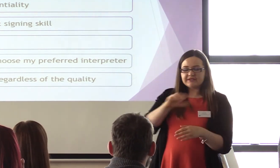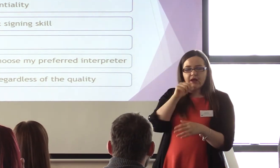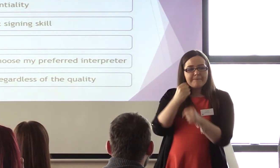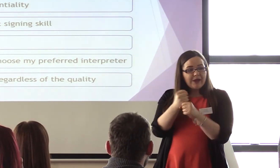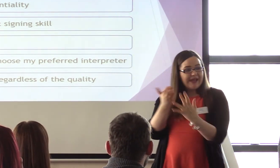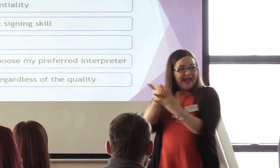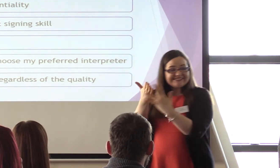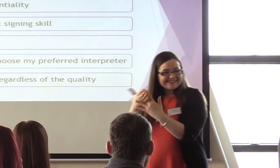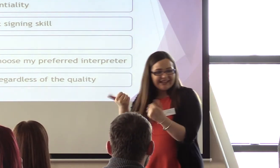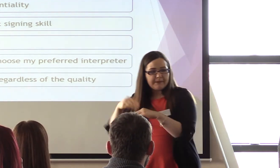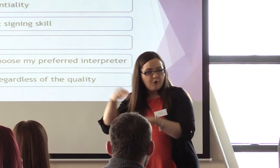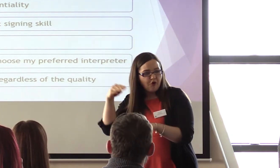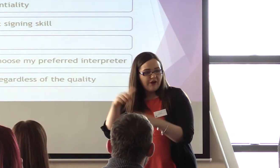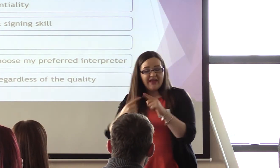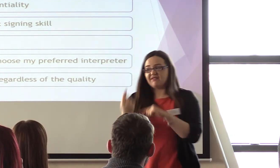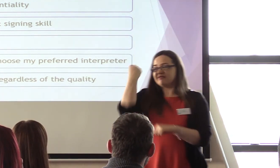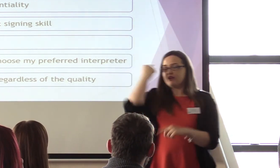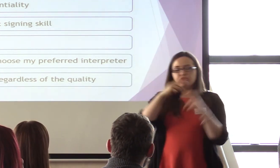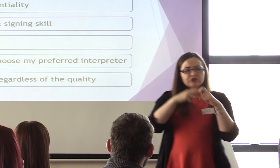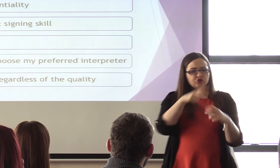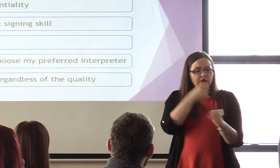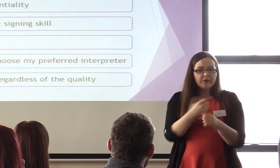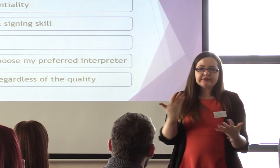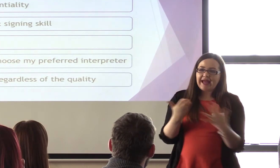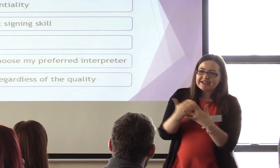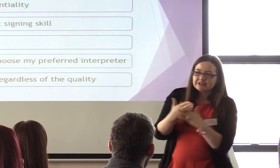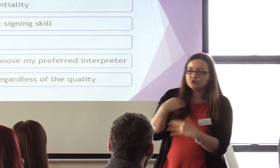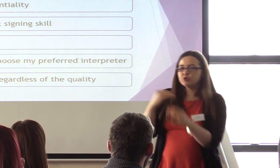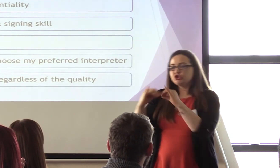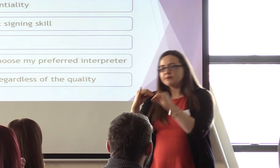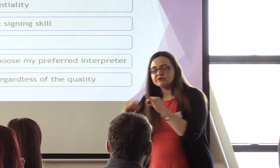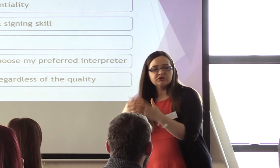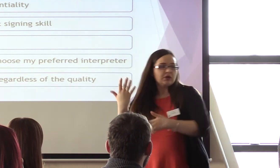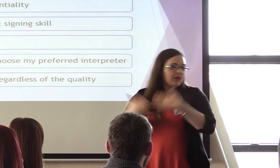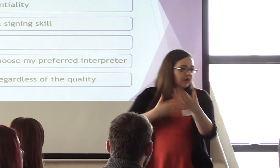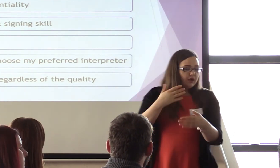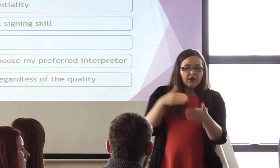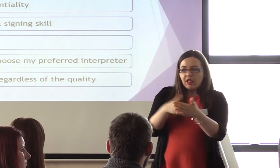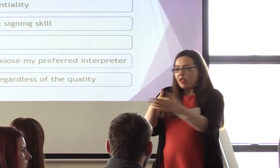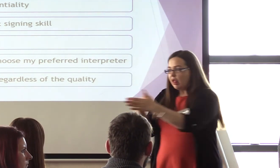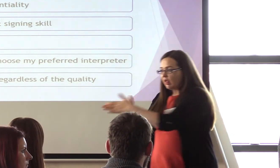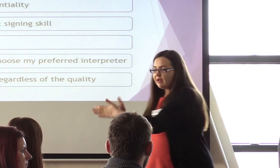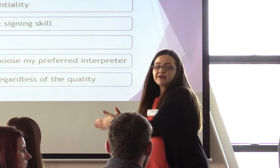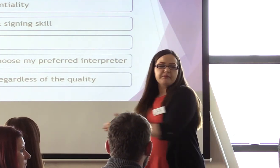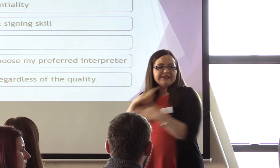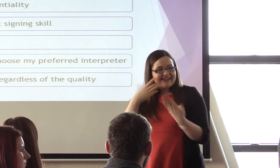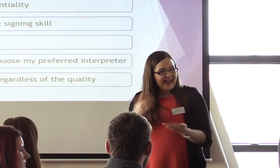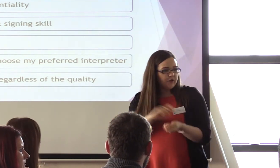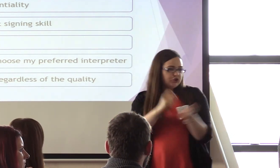the interpreter that they were working with. It's not about access anymore. I think previous research was focusing on access and the barriers that